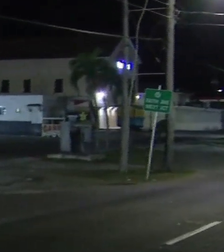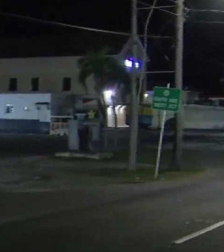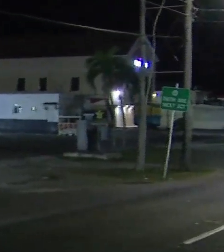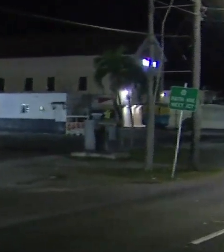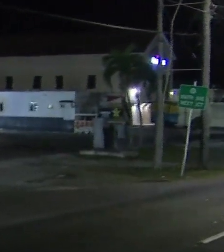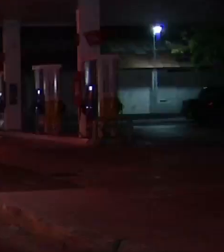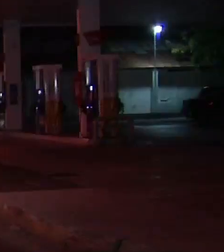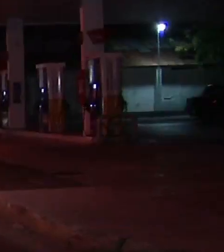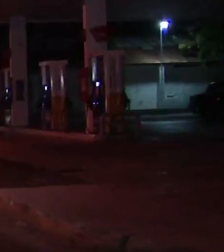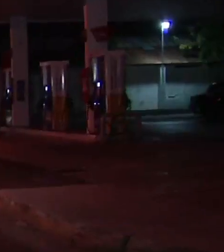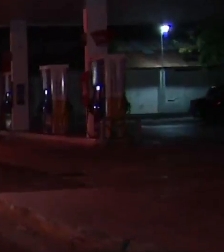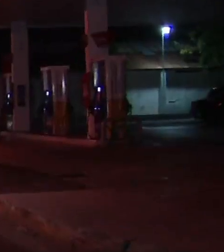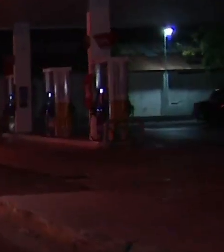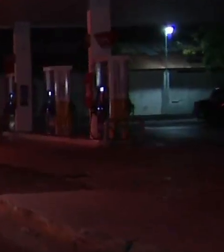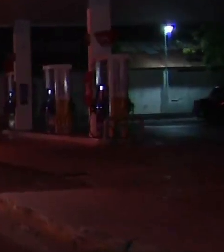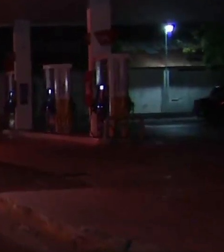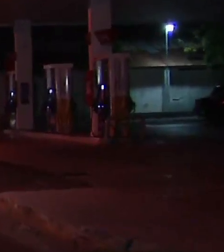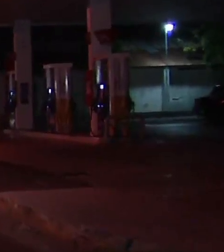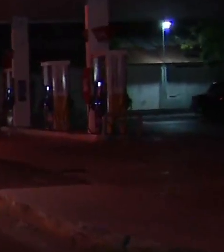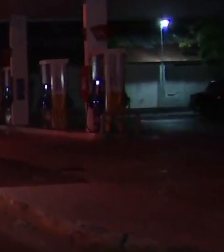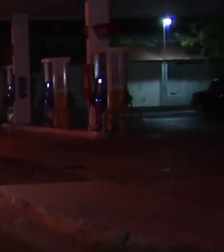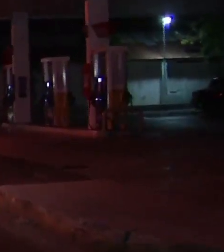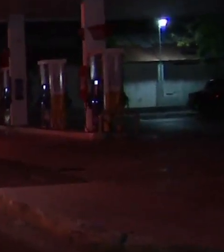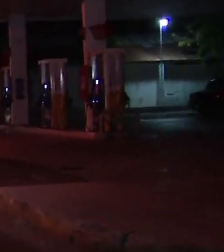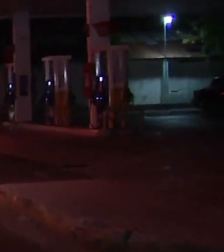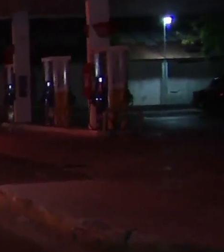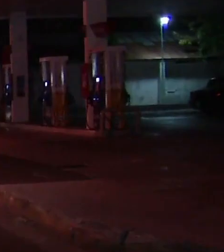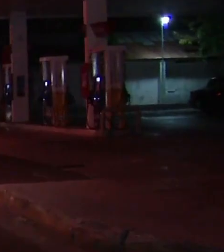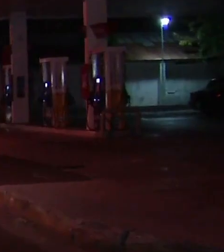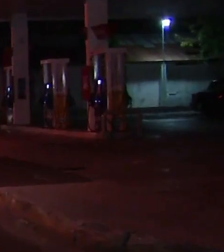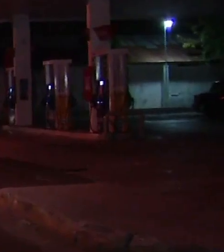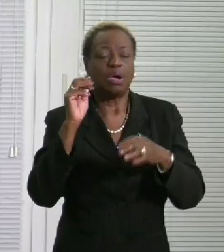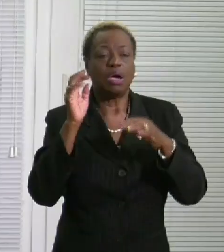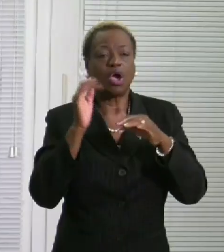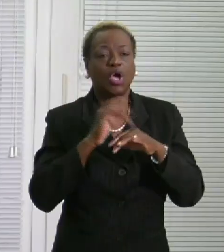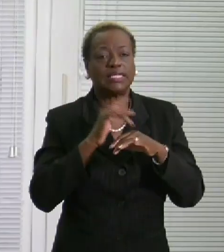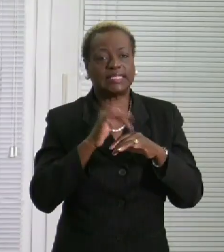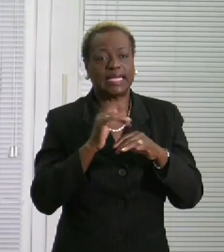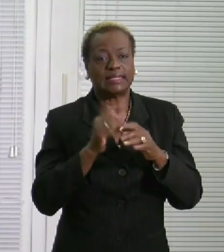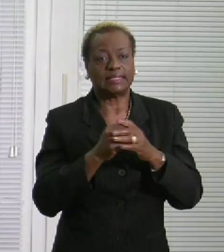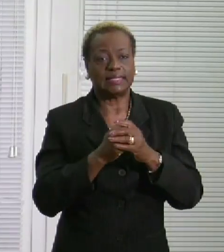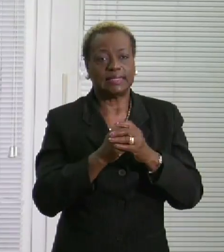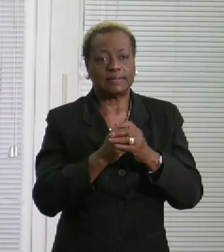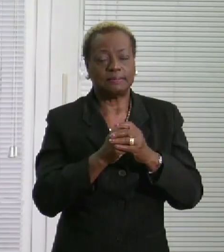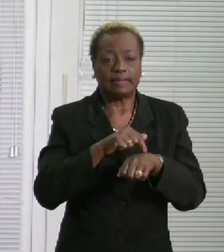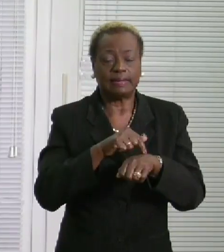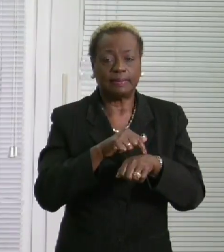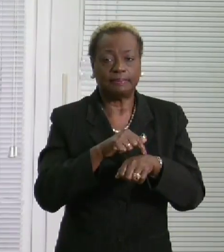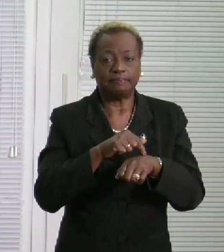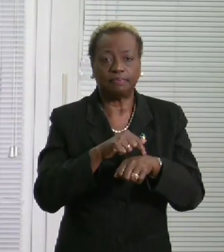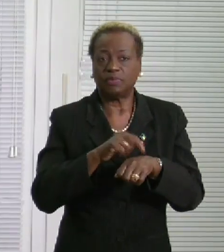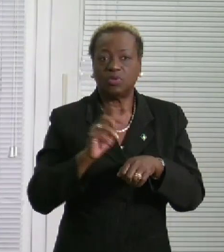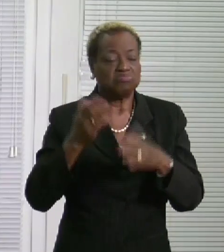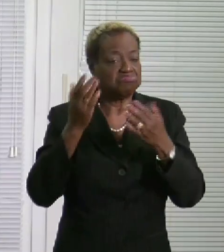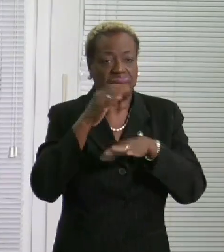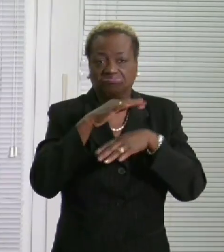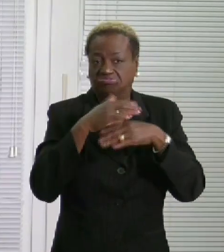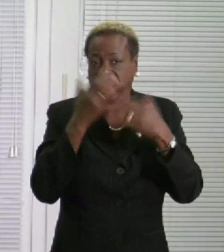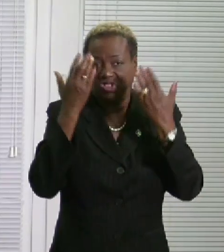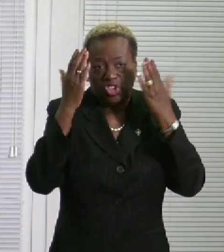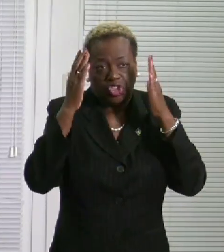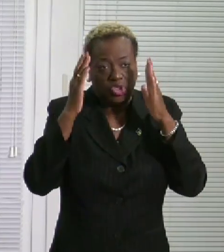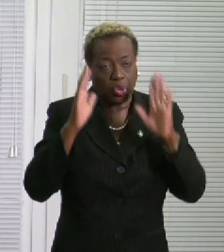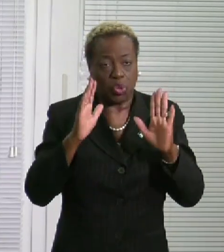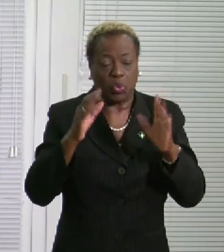Ministry of Health, Dr. Marceline Dow Regis says there is, however, concern about the Grand Bahama case. We don't have a full